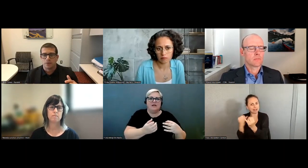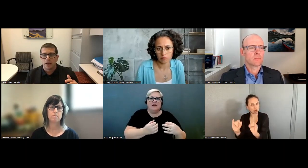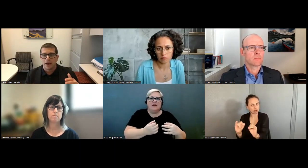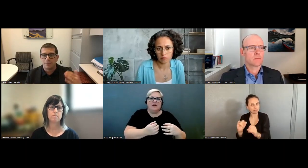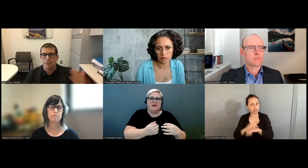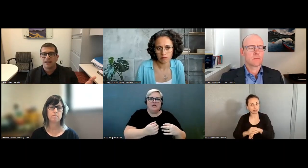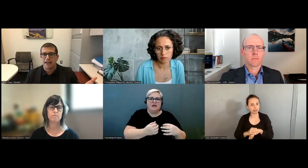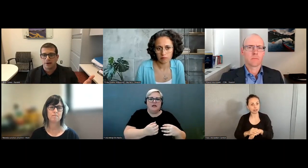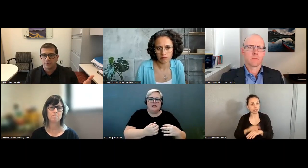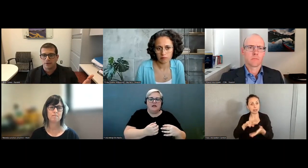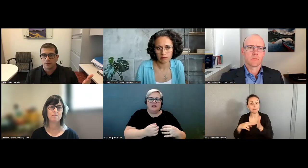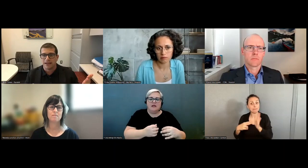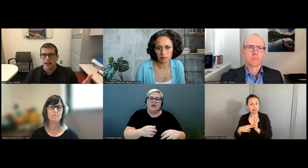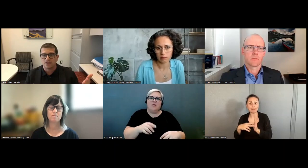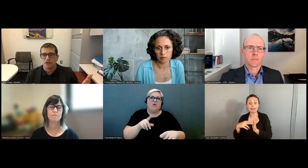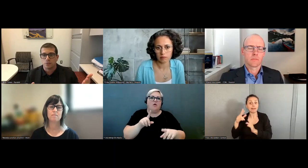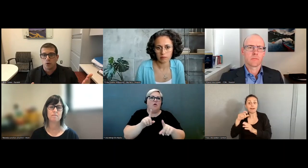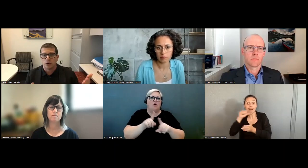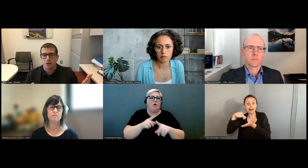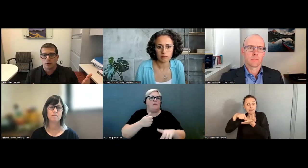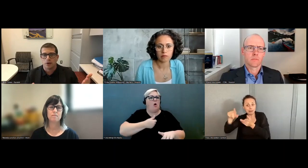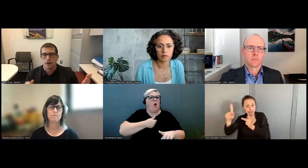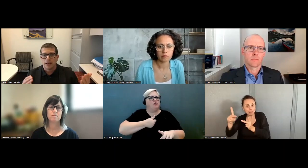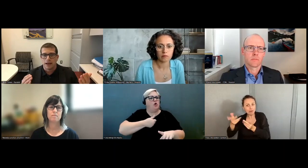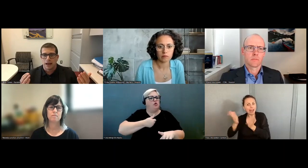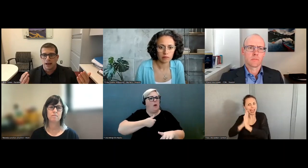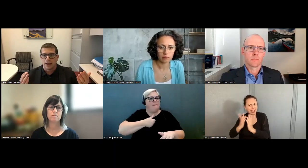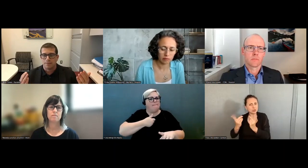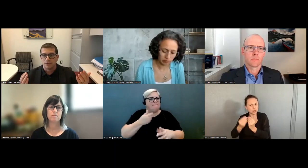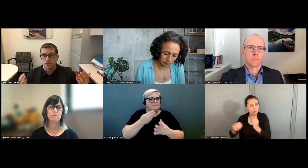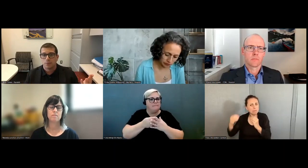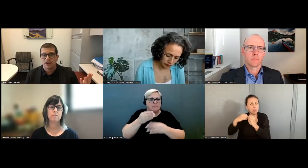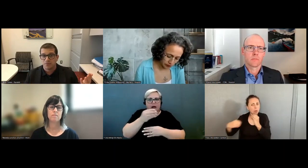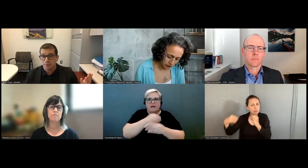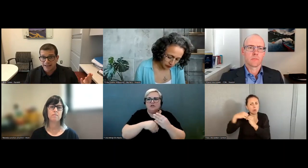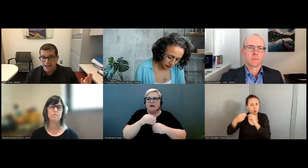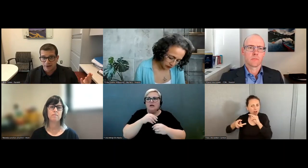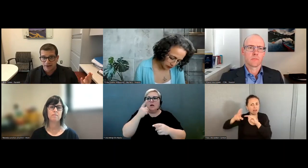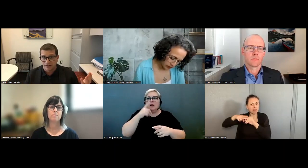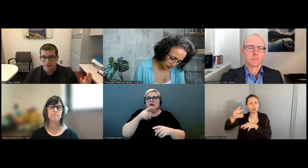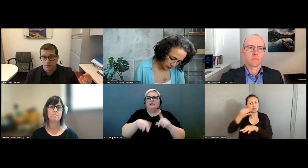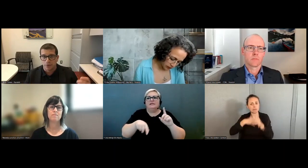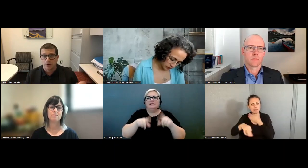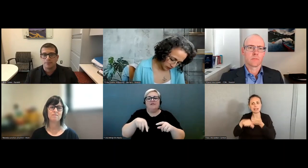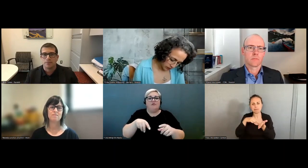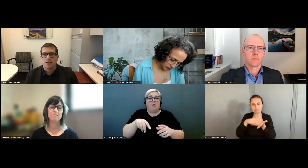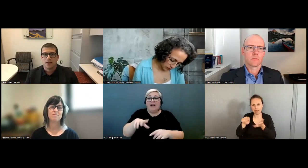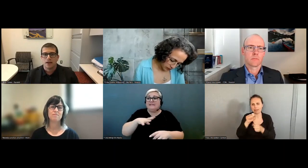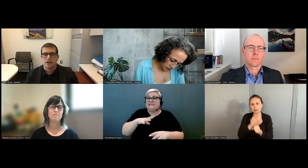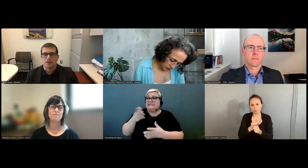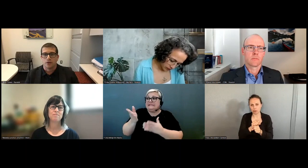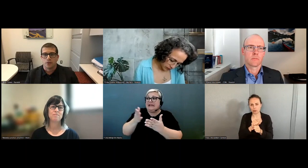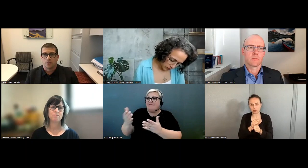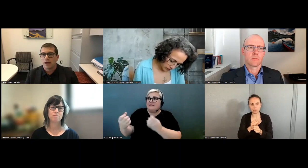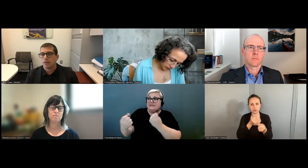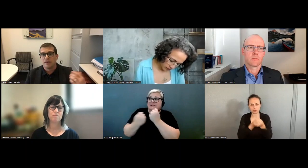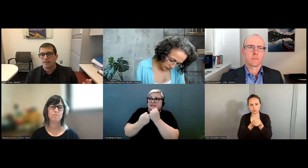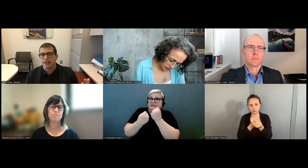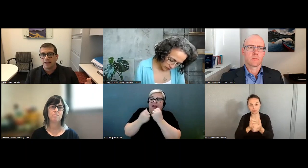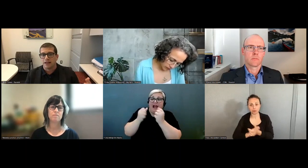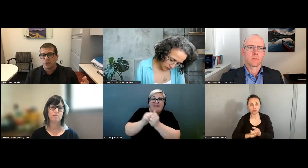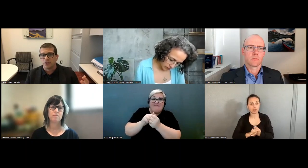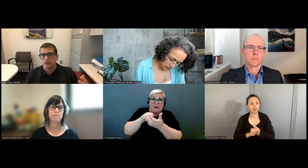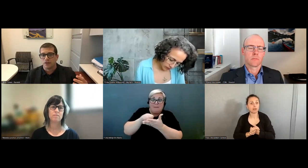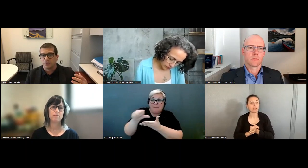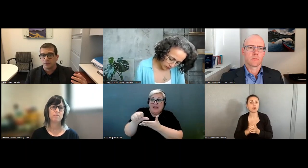happens is unpaid caregivers are being asked to do more and more to replace paid caregiving support. So rather than